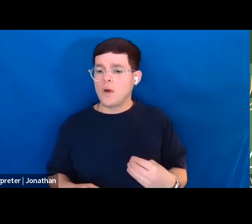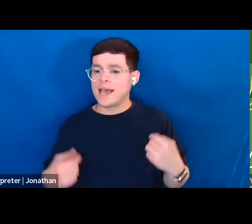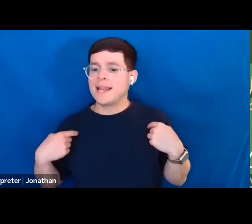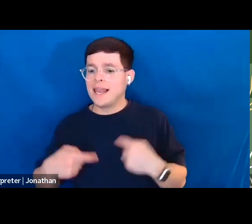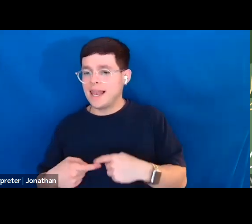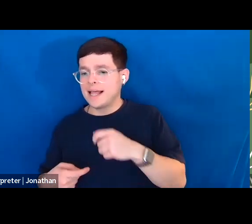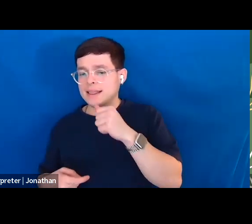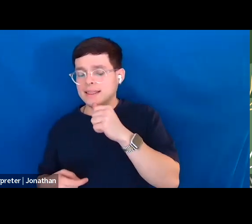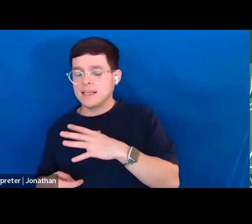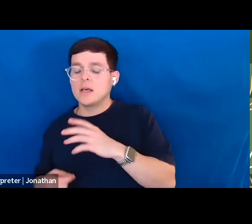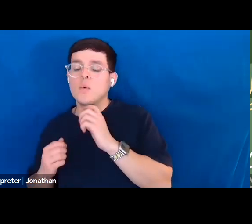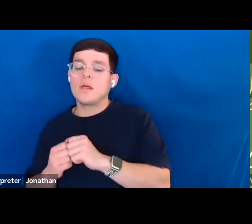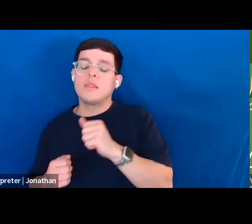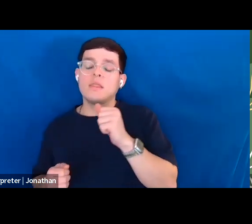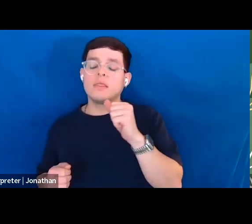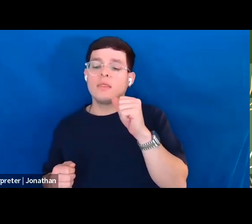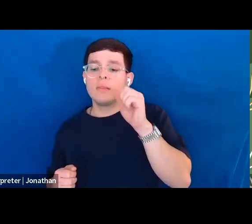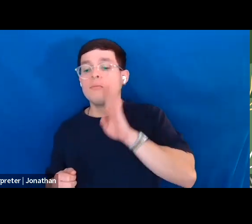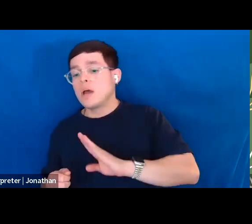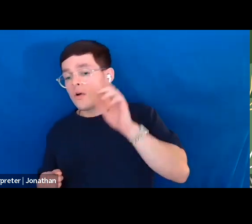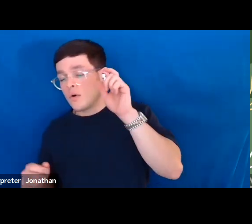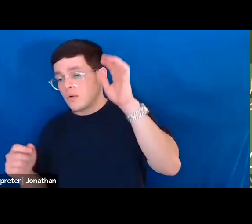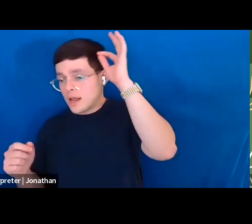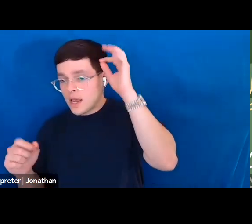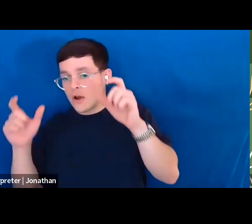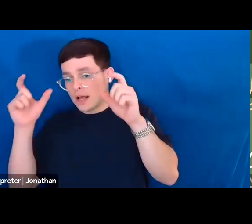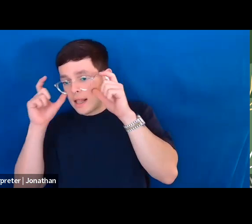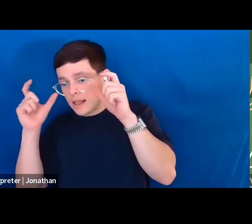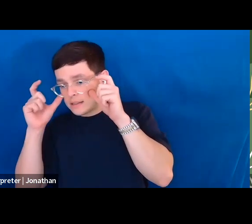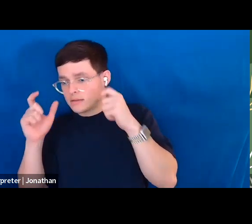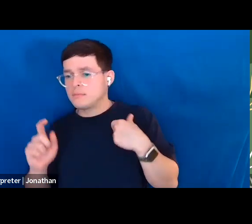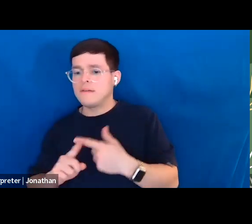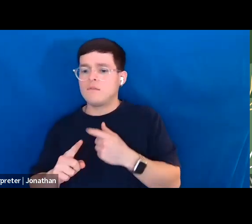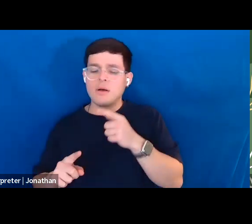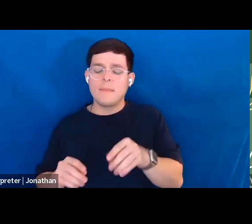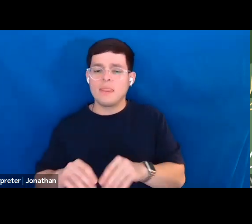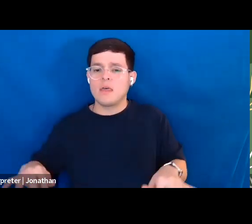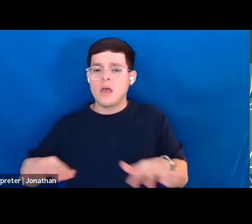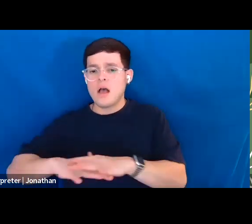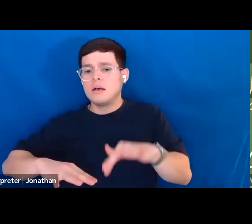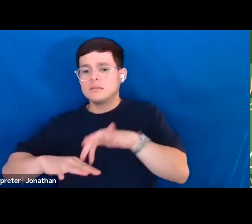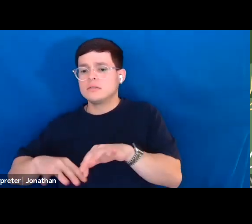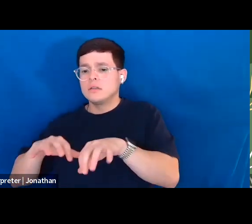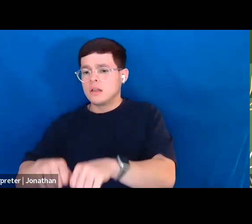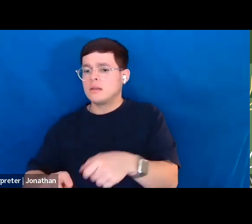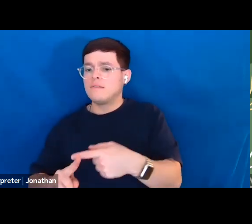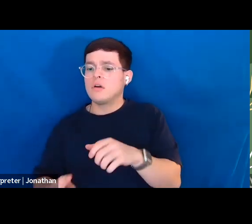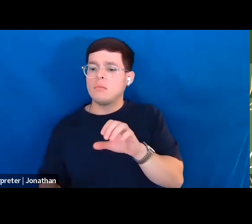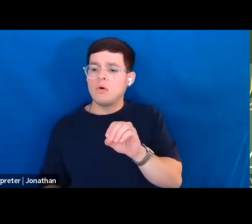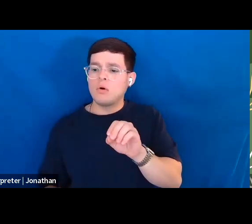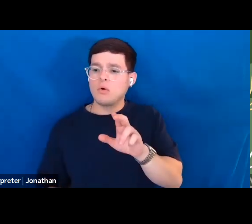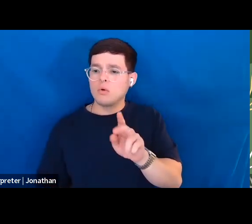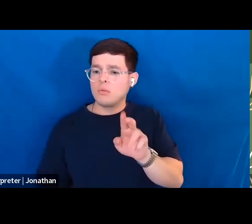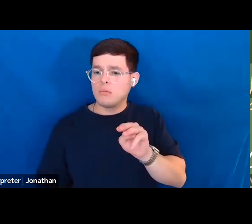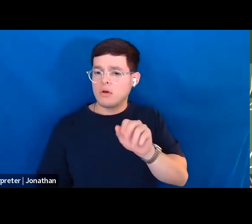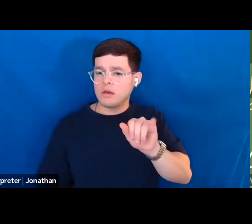hair and wearing glasses, coming to you from the unceded lands of the Kumeyaay.